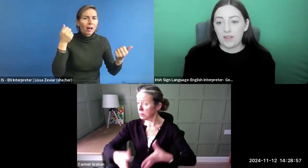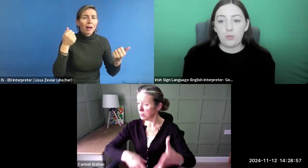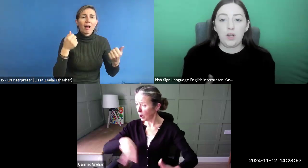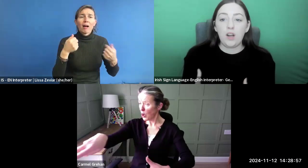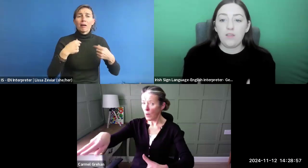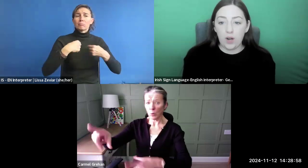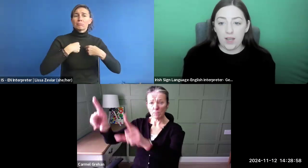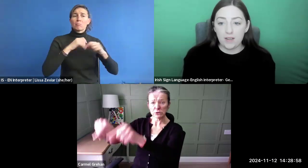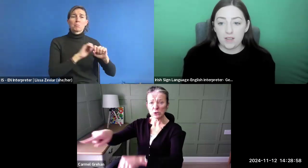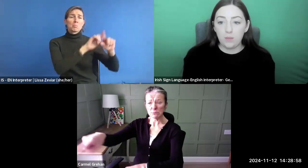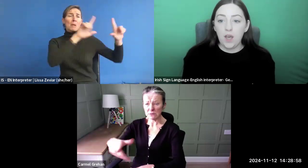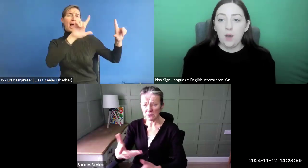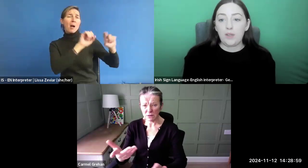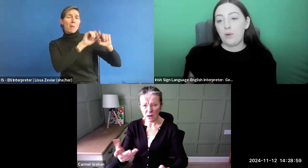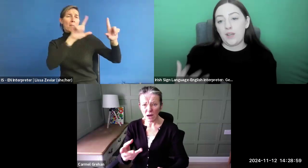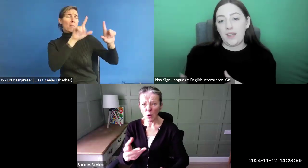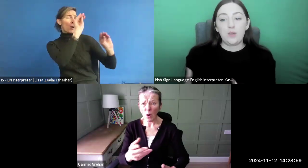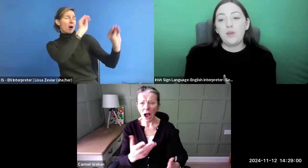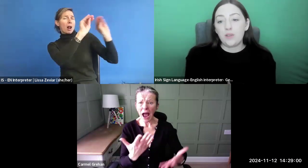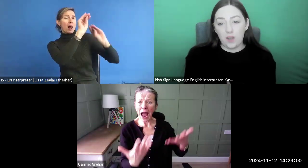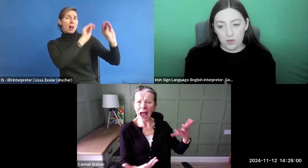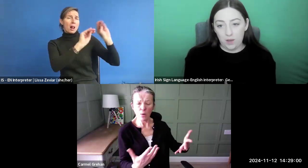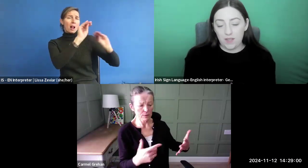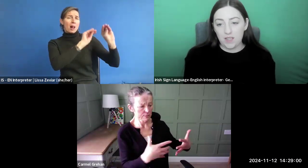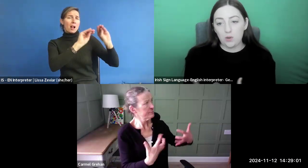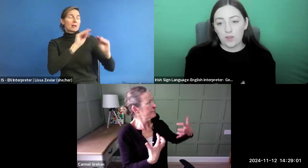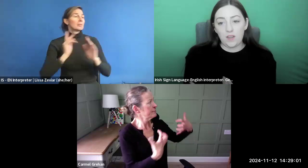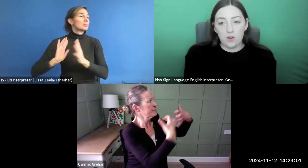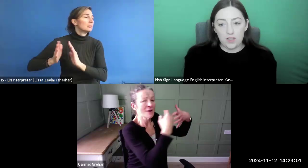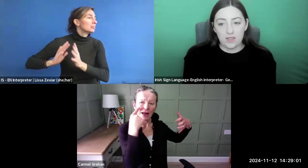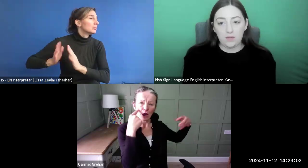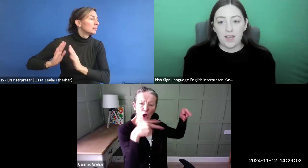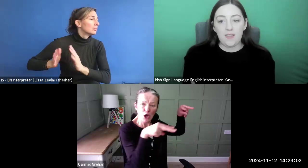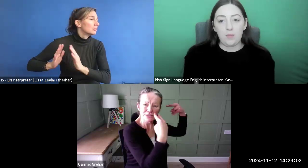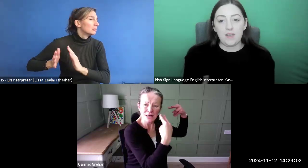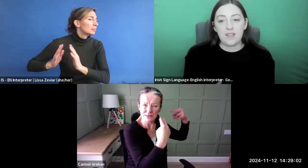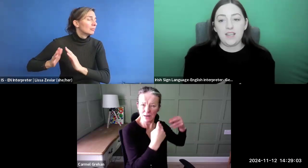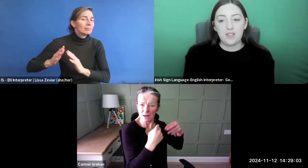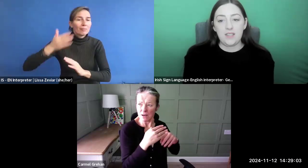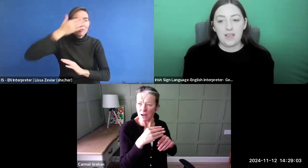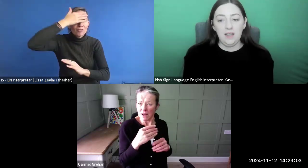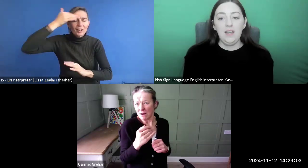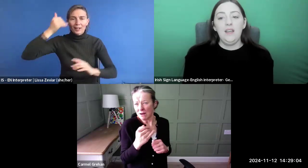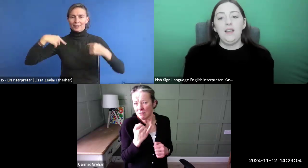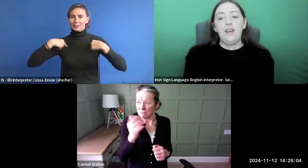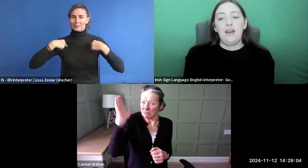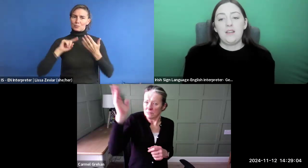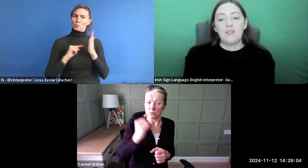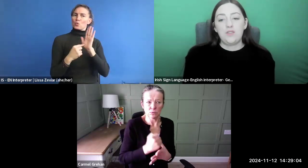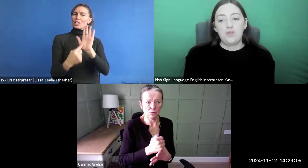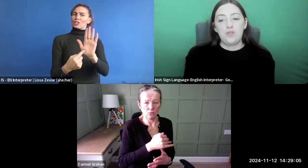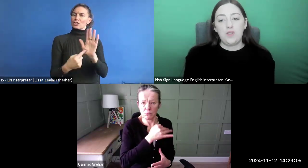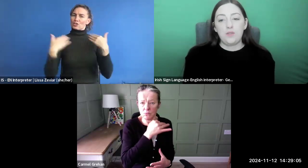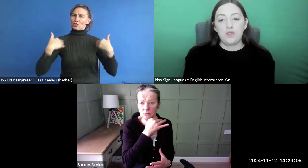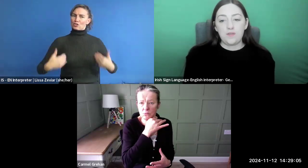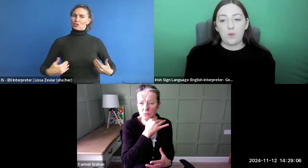They were brilliant. They put a lot of work into them, but they were looking at the computer the whole time. They didn't look at the audience. They were forgetting that presentation skill.